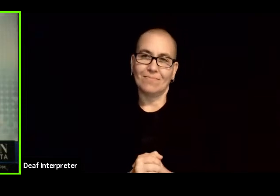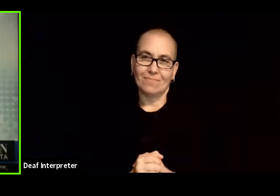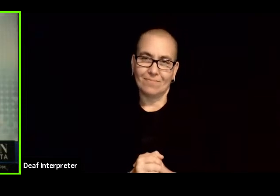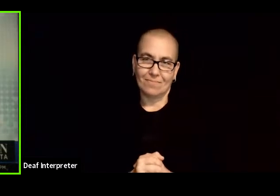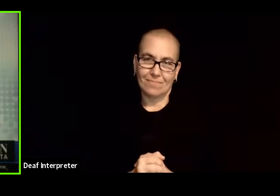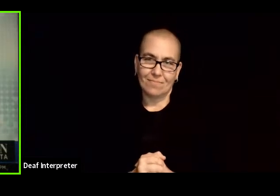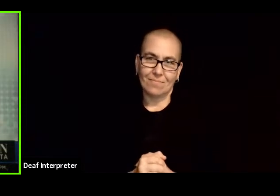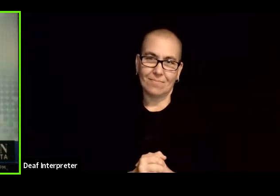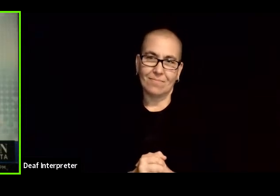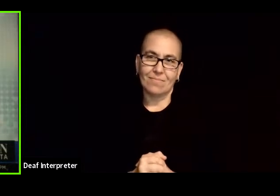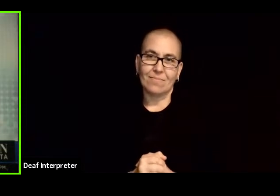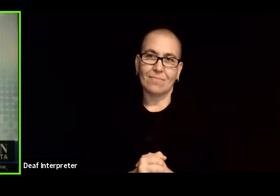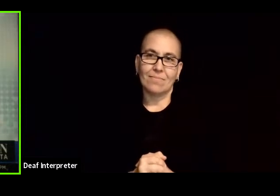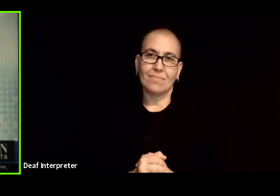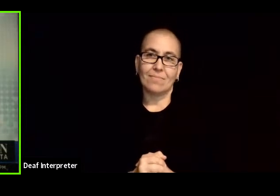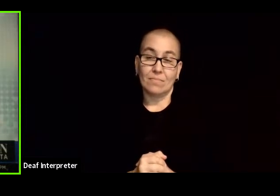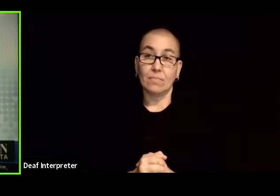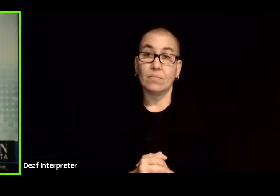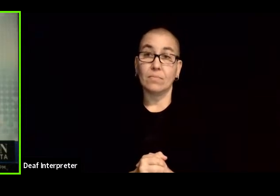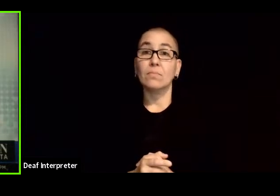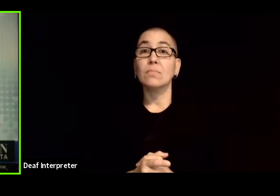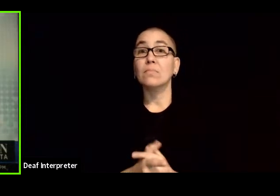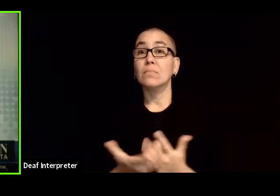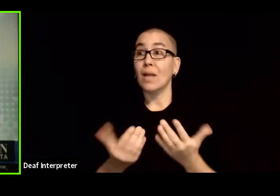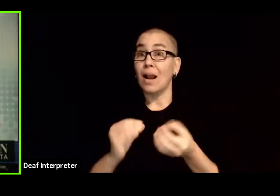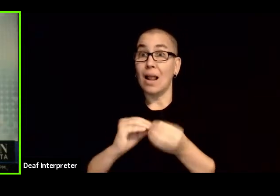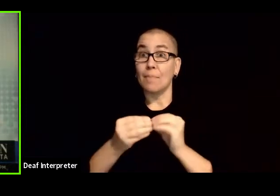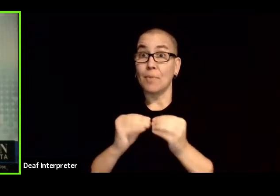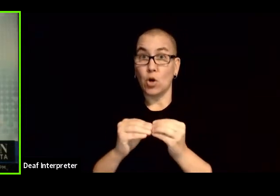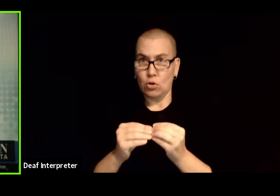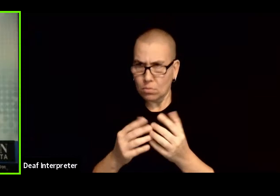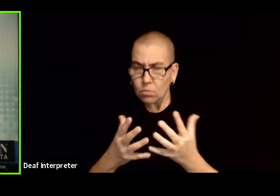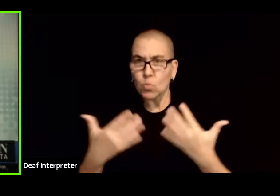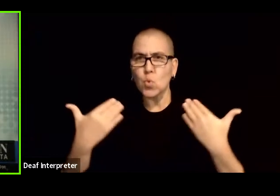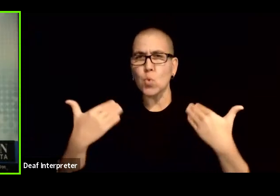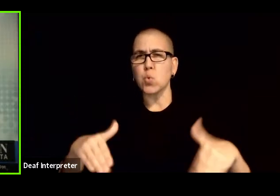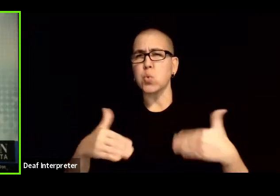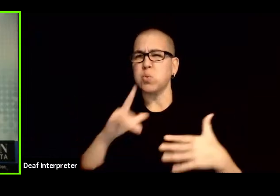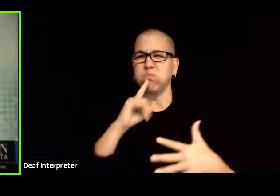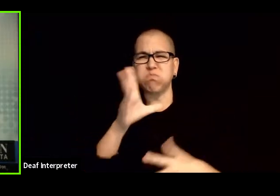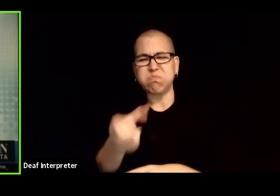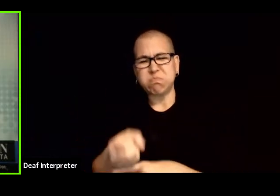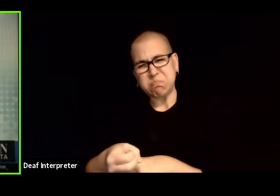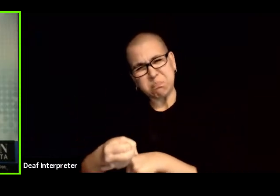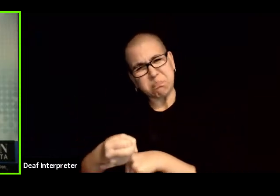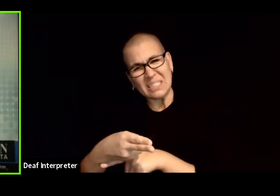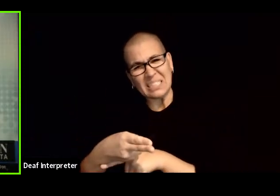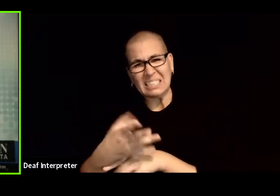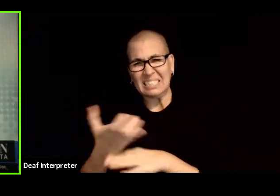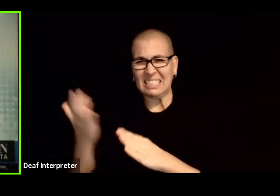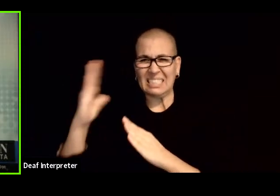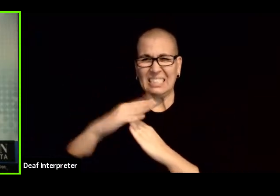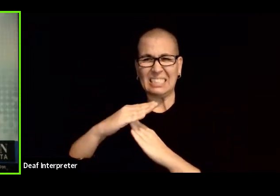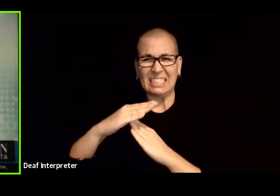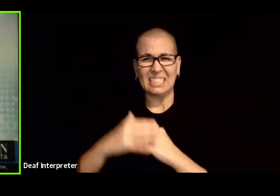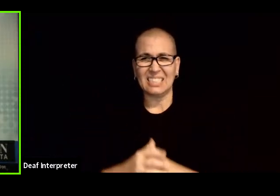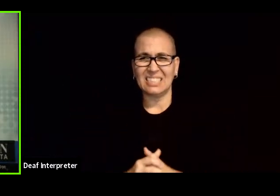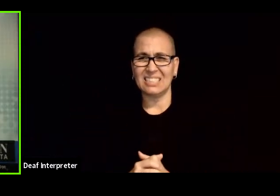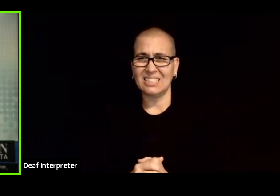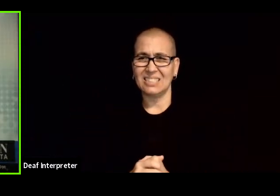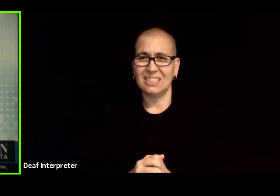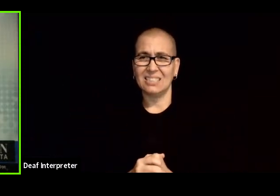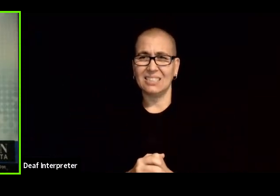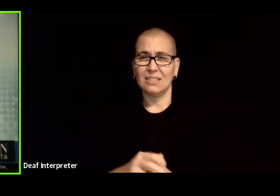that we just set last week for 2,300 cases in a day. We also had an